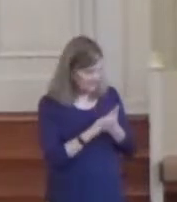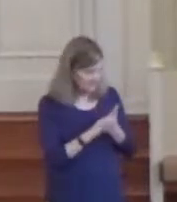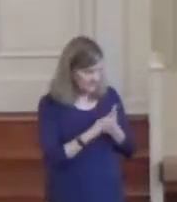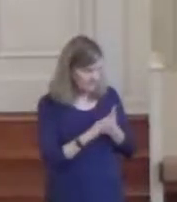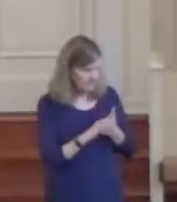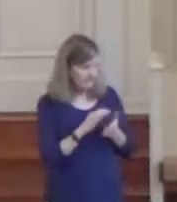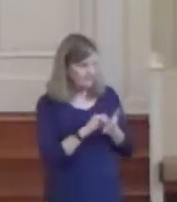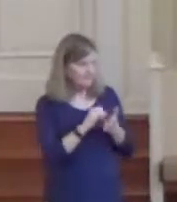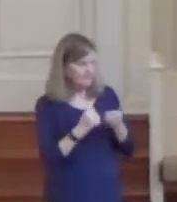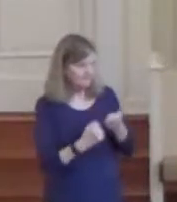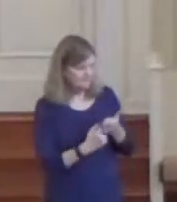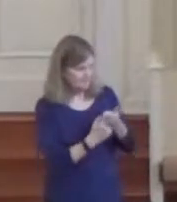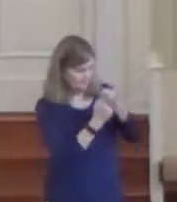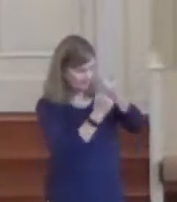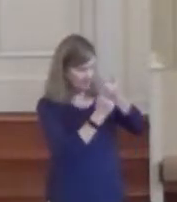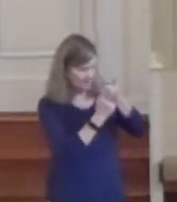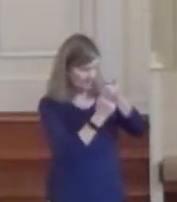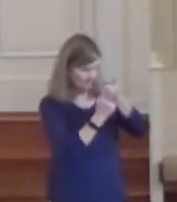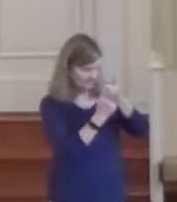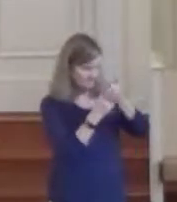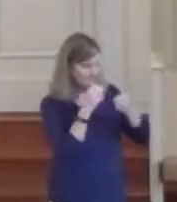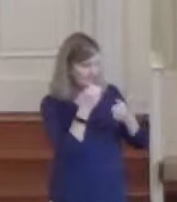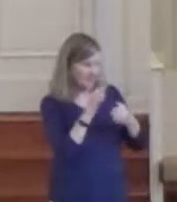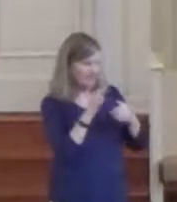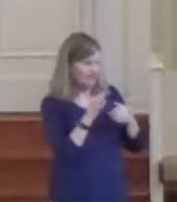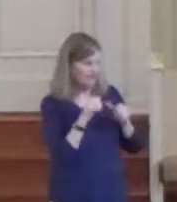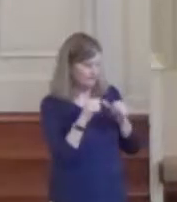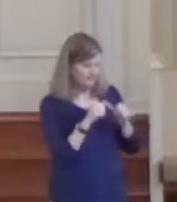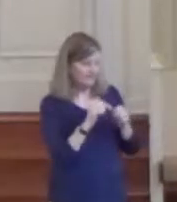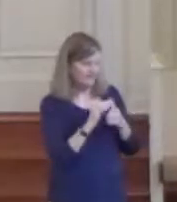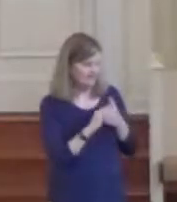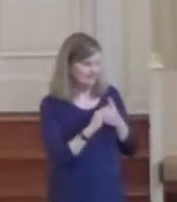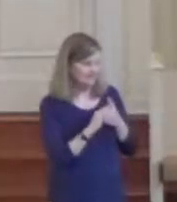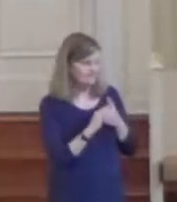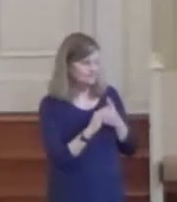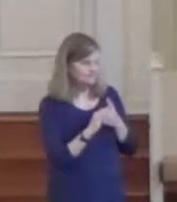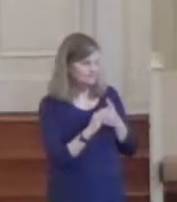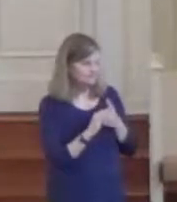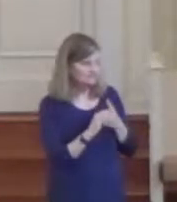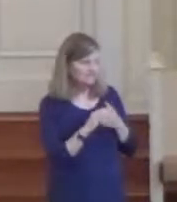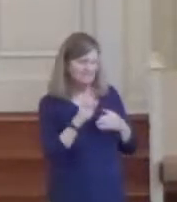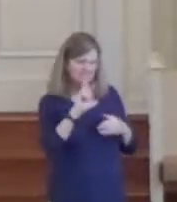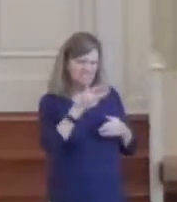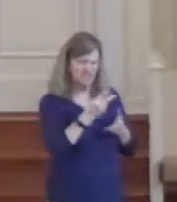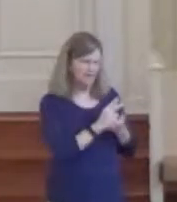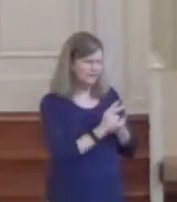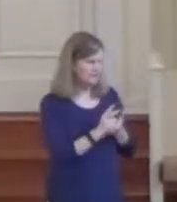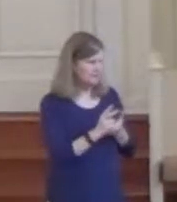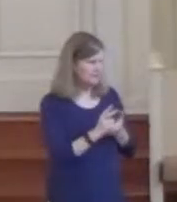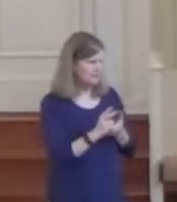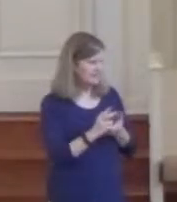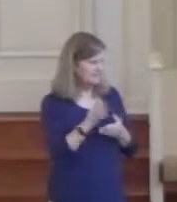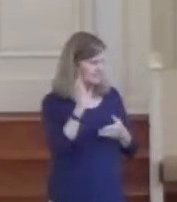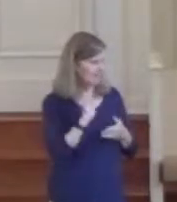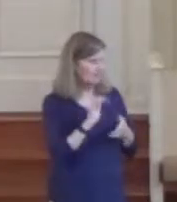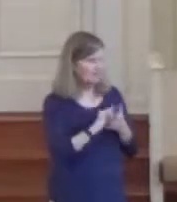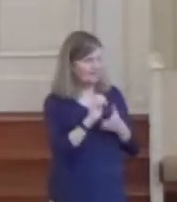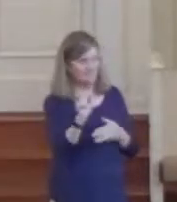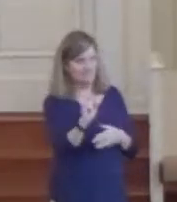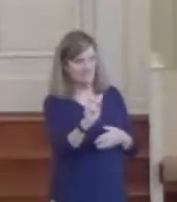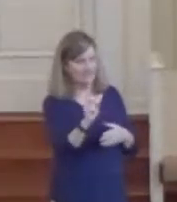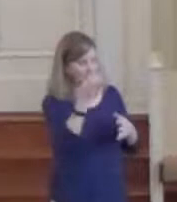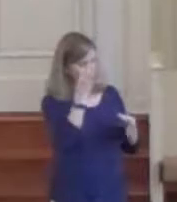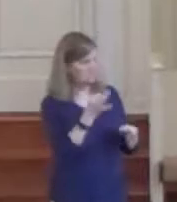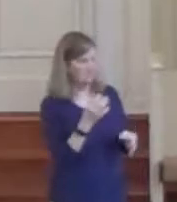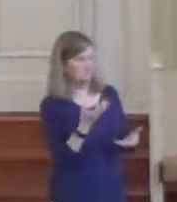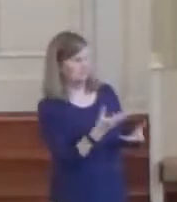be supportive of sobriety. Halfway houses, you might call them. Yet it was just a couple of weeks ago that Danville decided that we